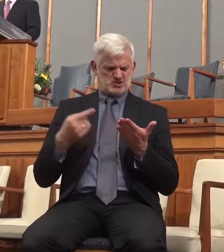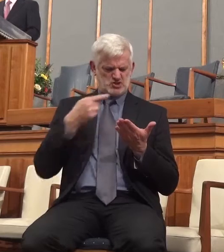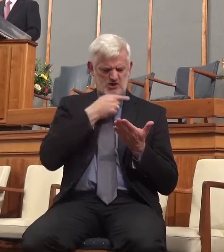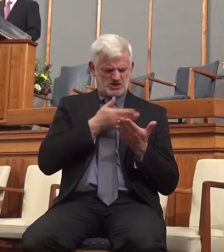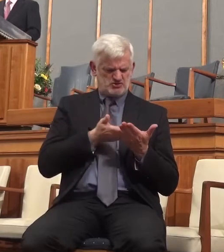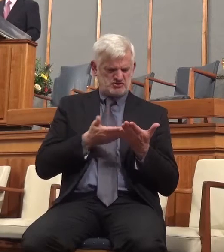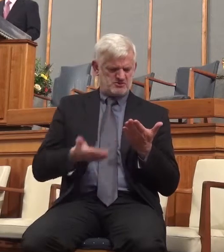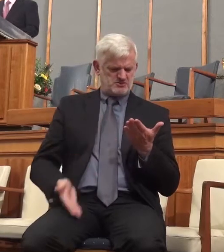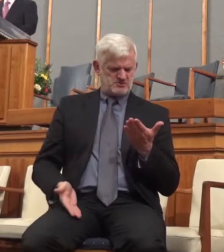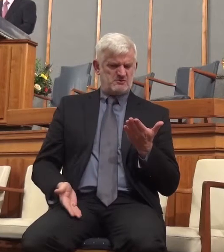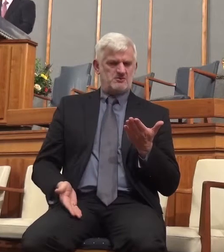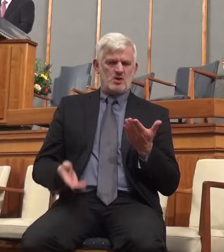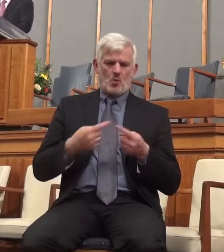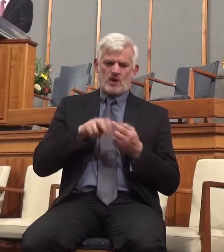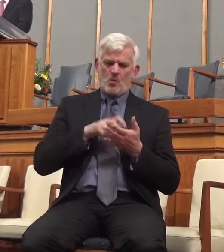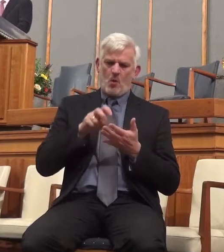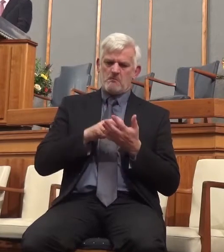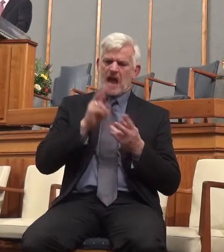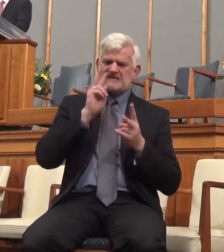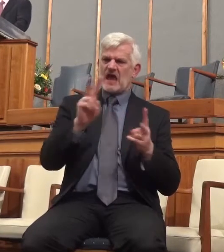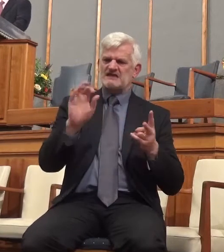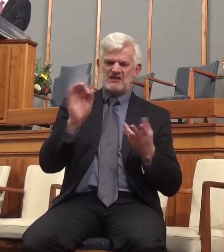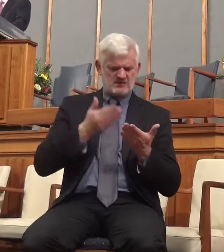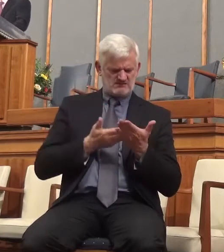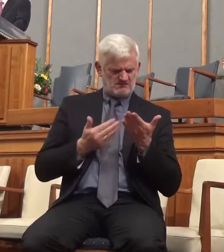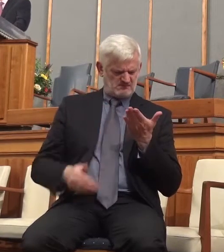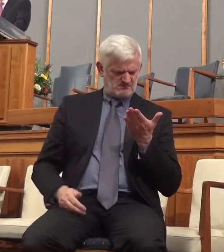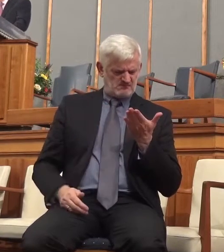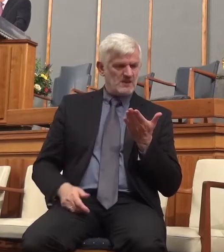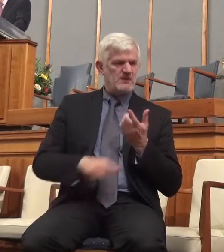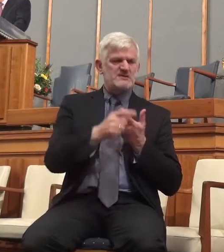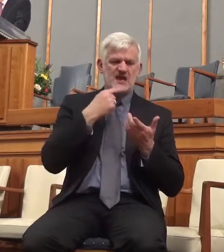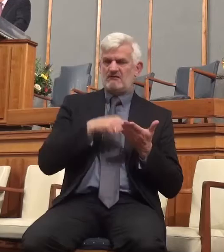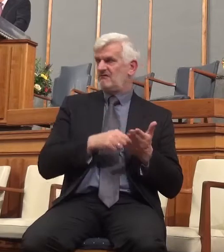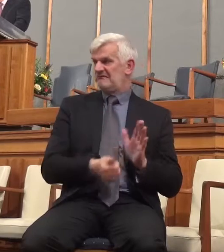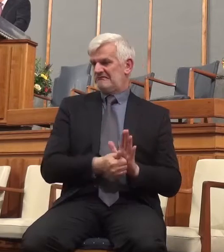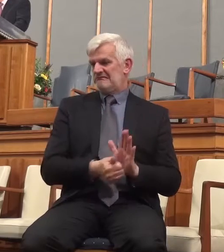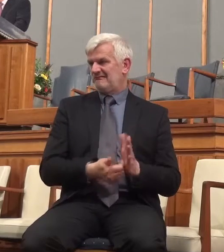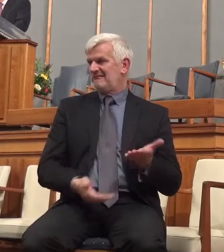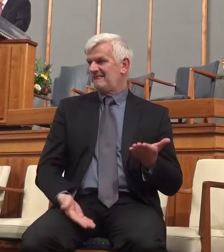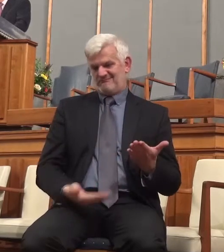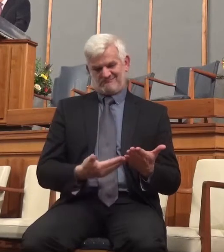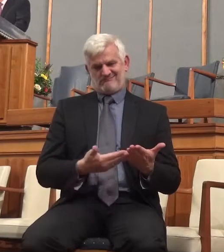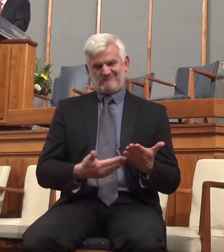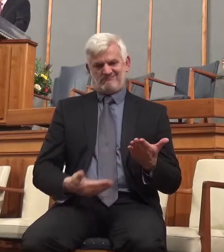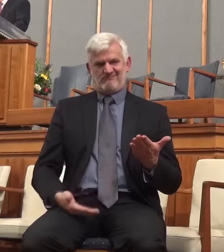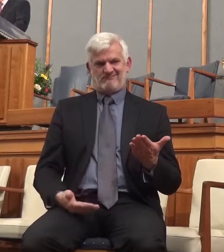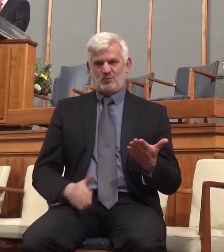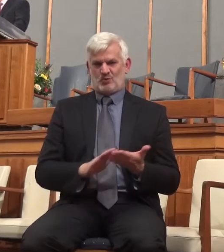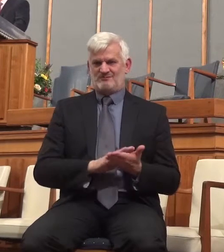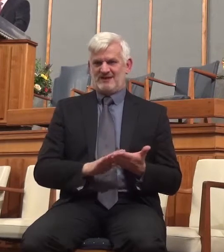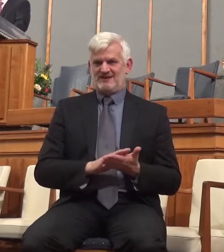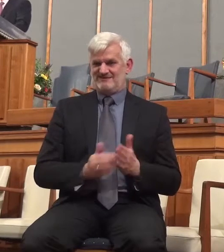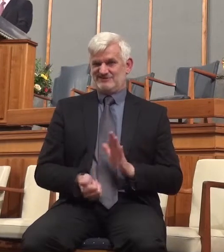Doesn't sound, with today's atheistic thinking, a sensible thing to do at all. It's a suspense of